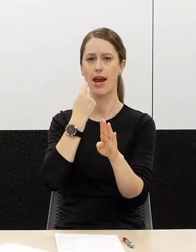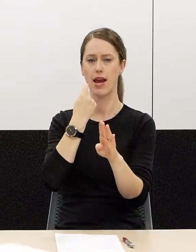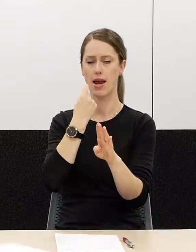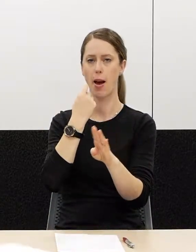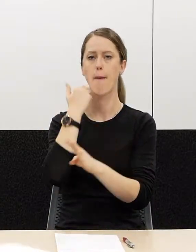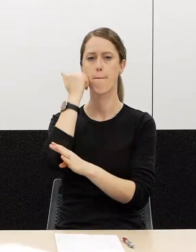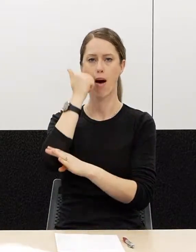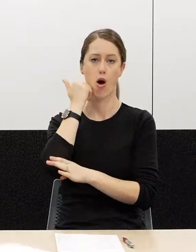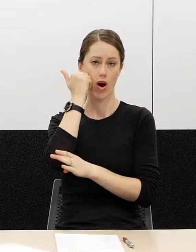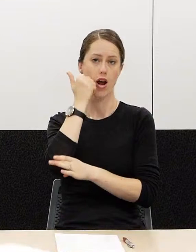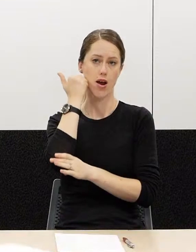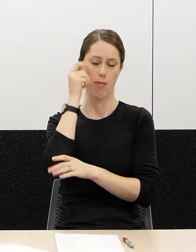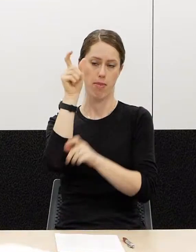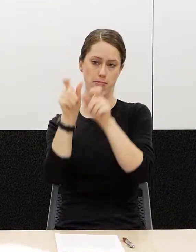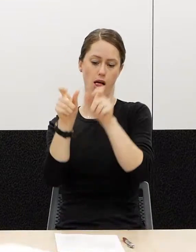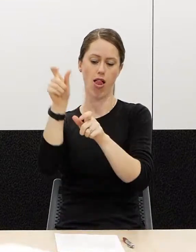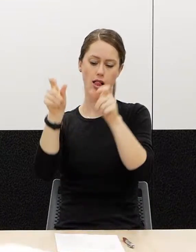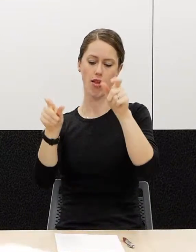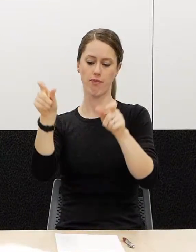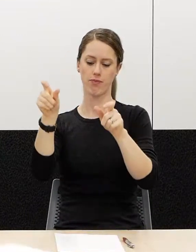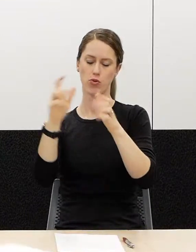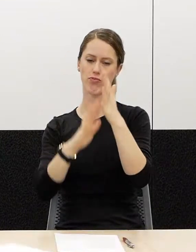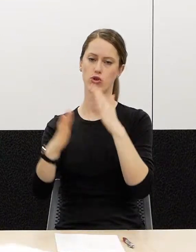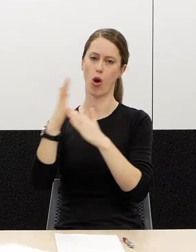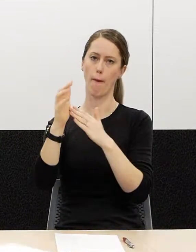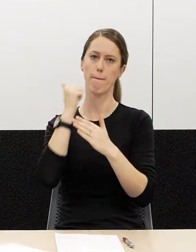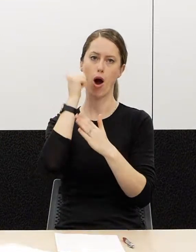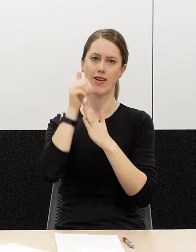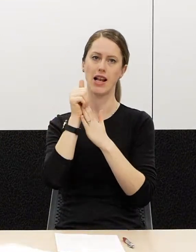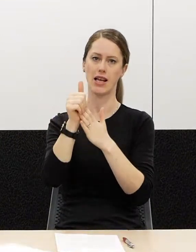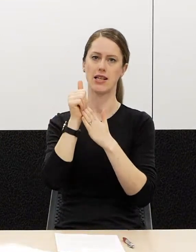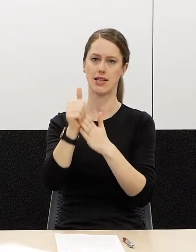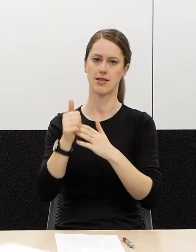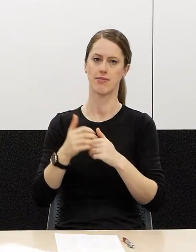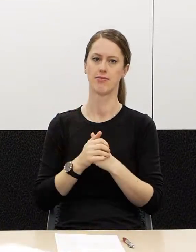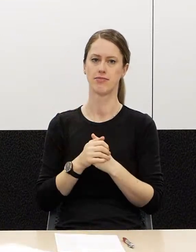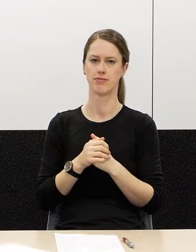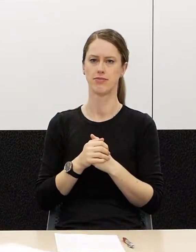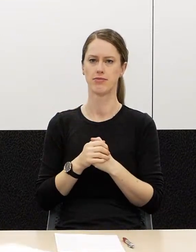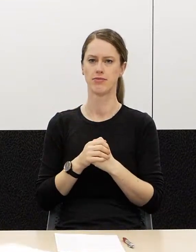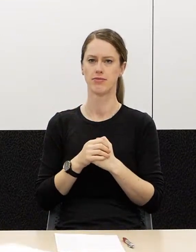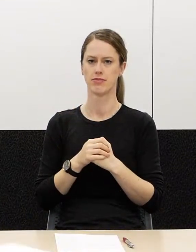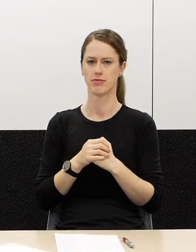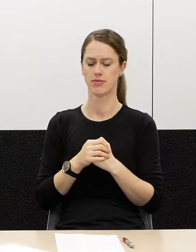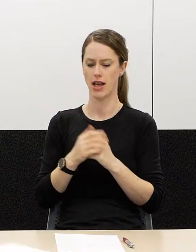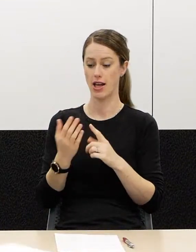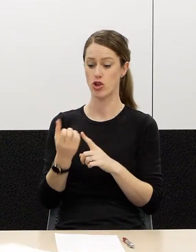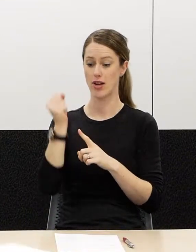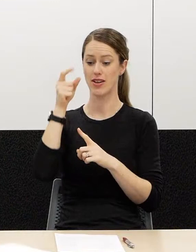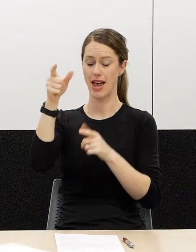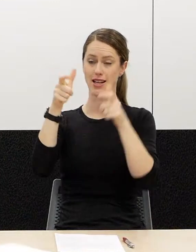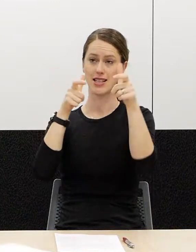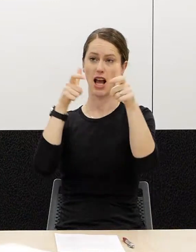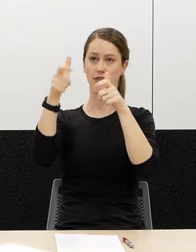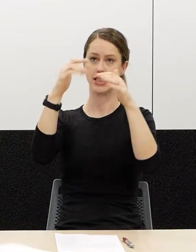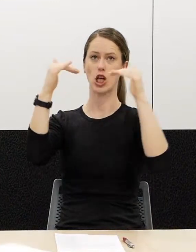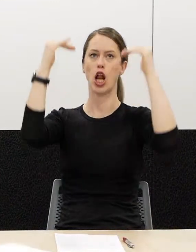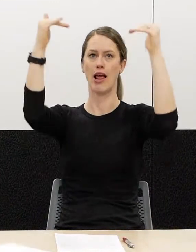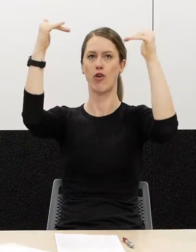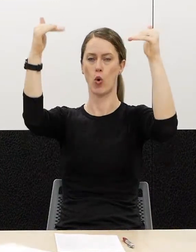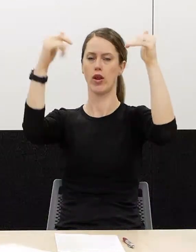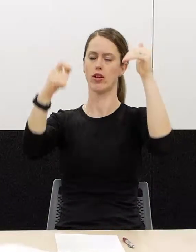of Māori, key Māori leaders. And so actually achieving that at a governance level is a really critical